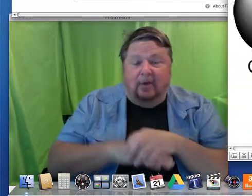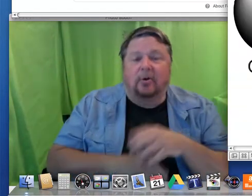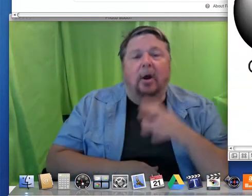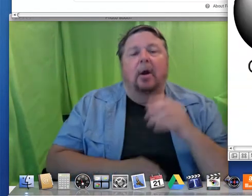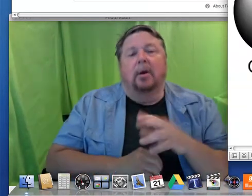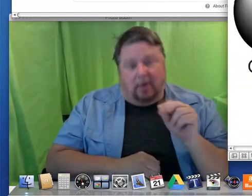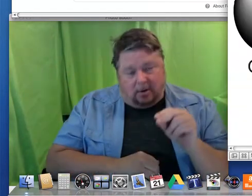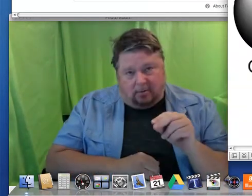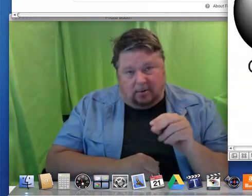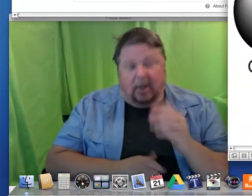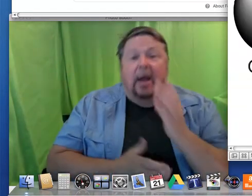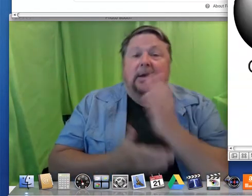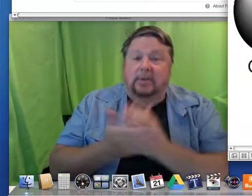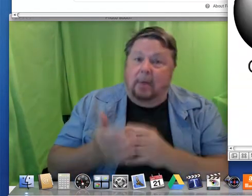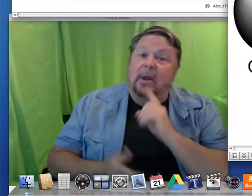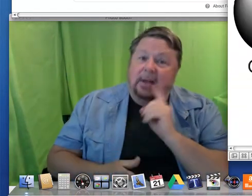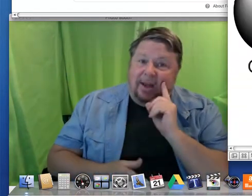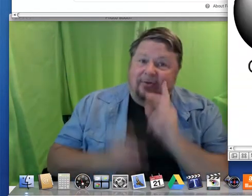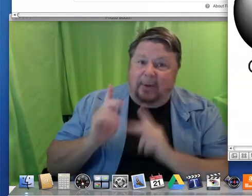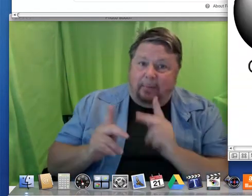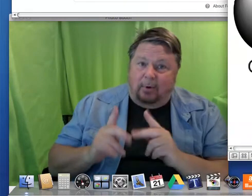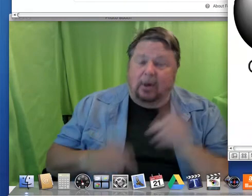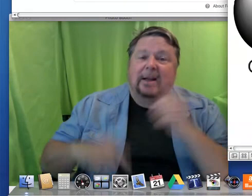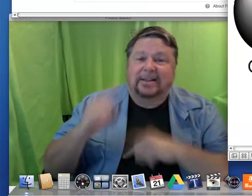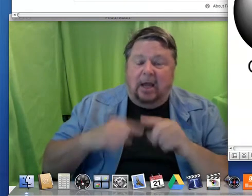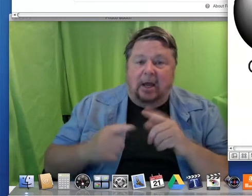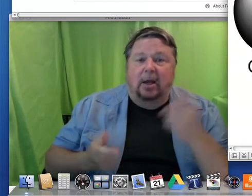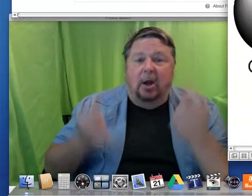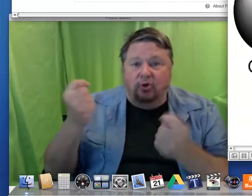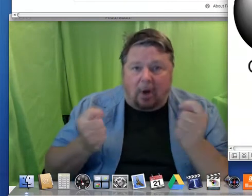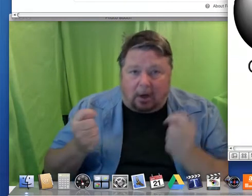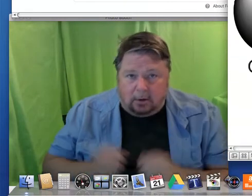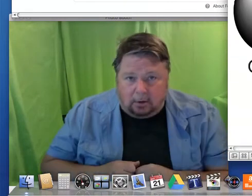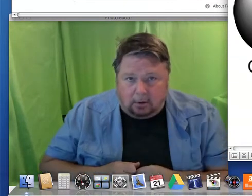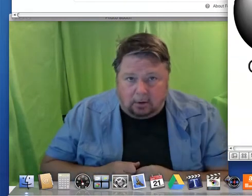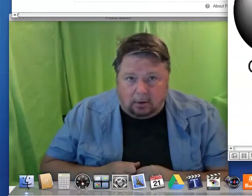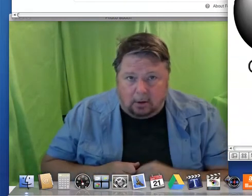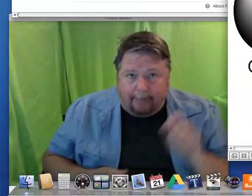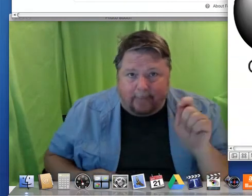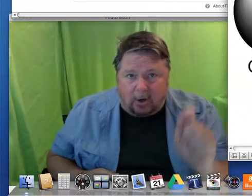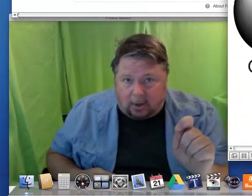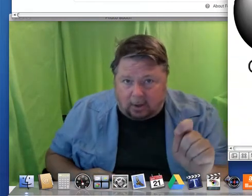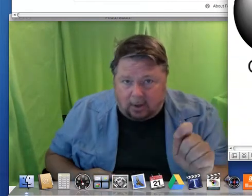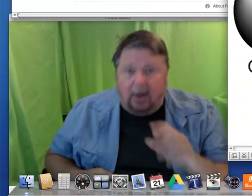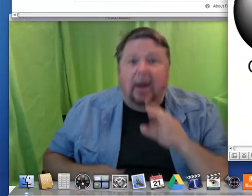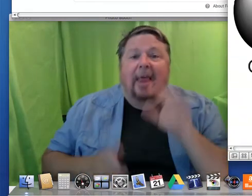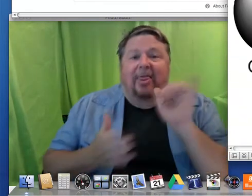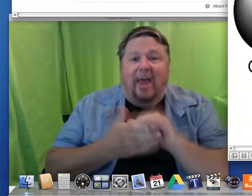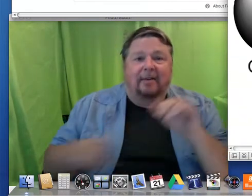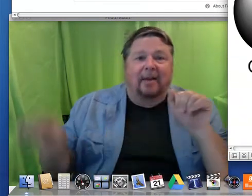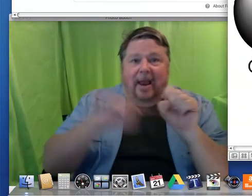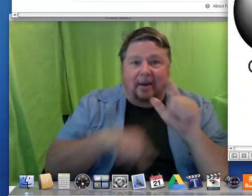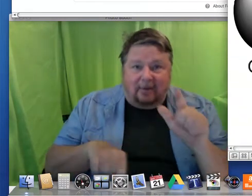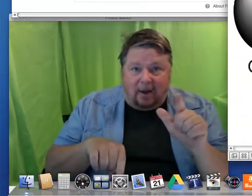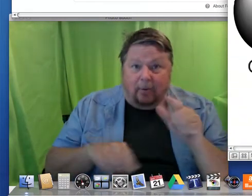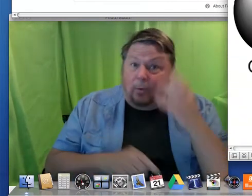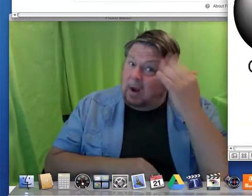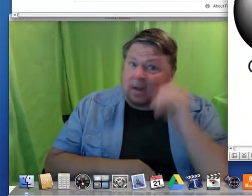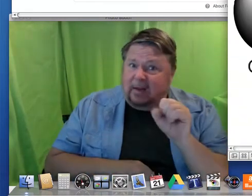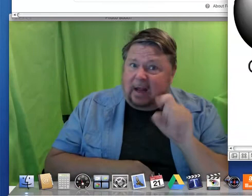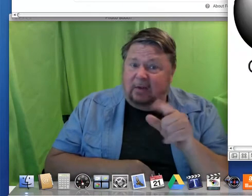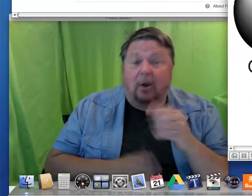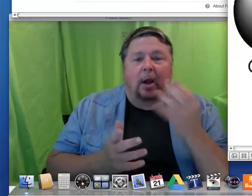English. No, some deaf people sign truck. Period. That's ASL.